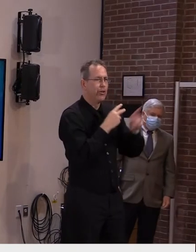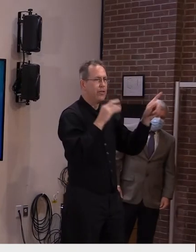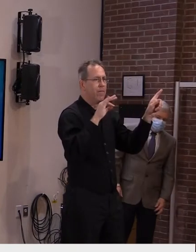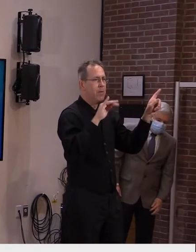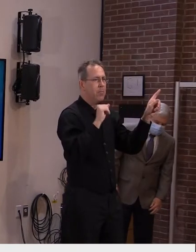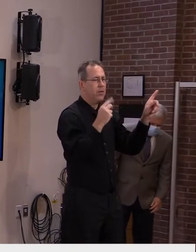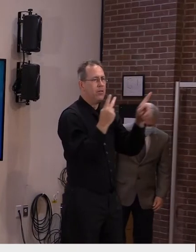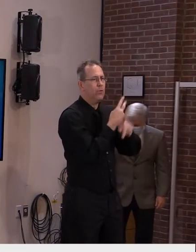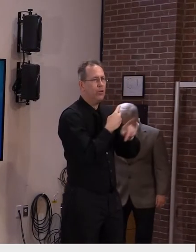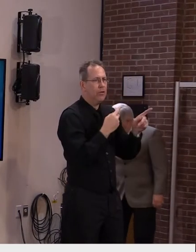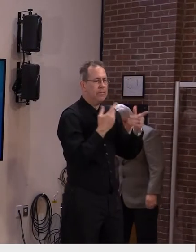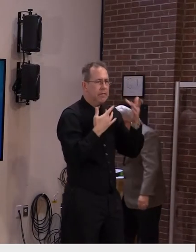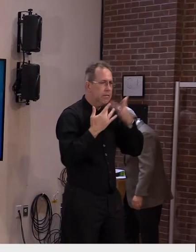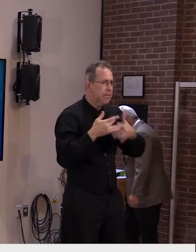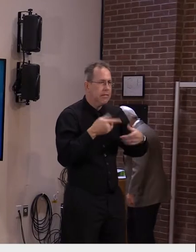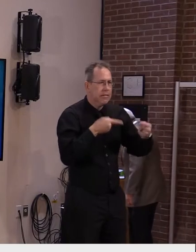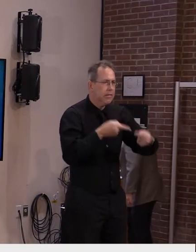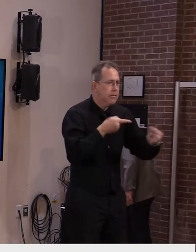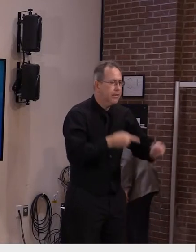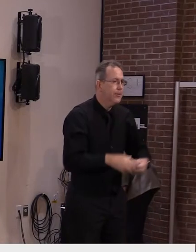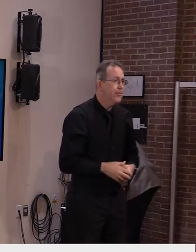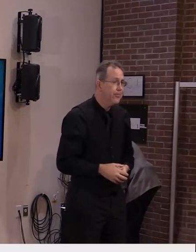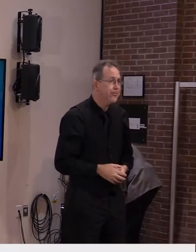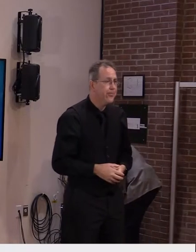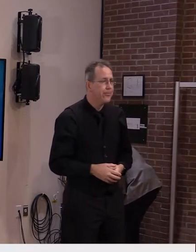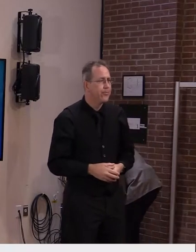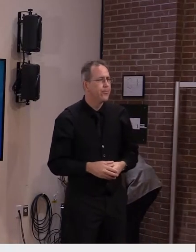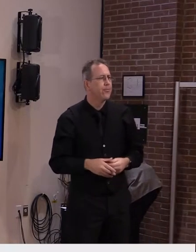Joseph Gresser, the Barton